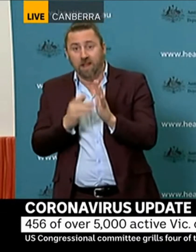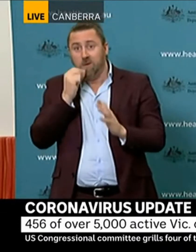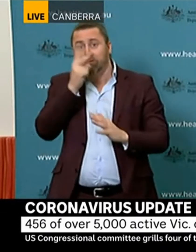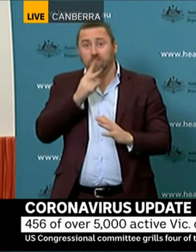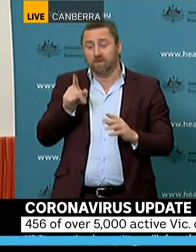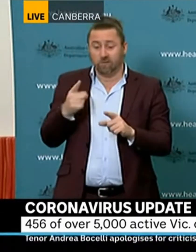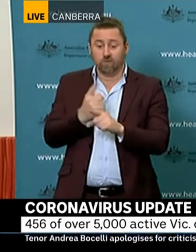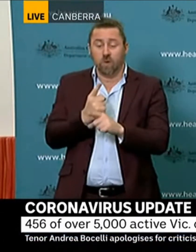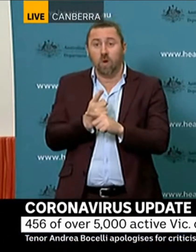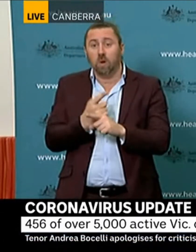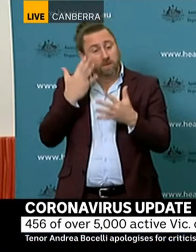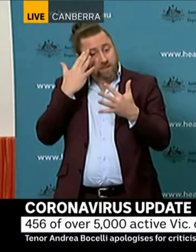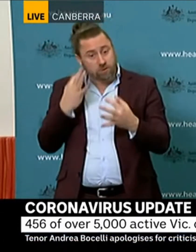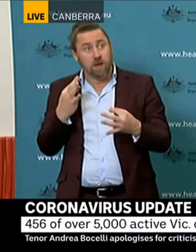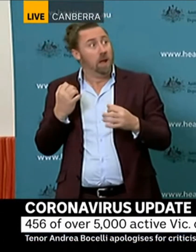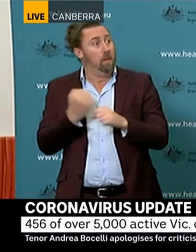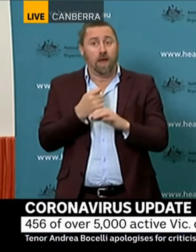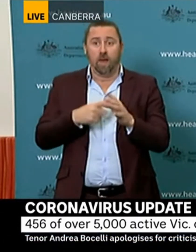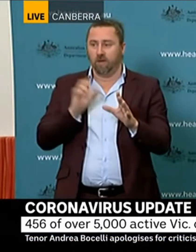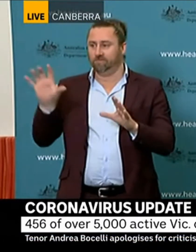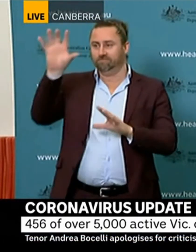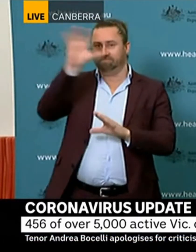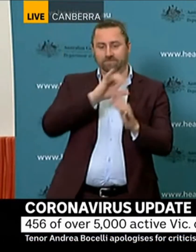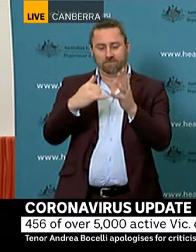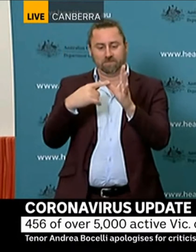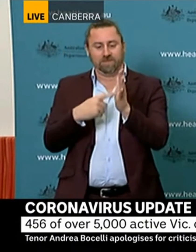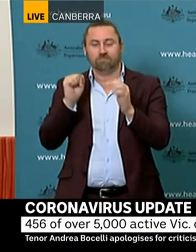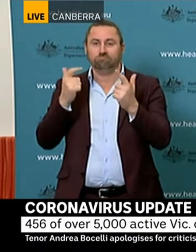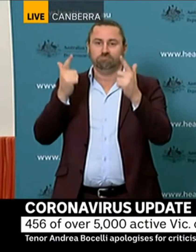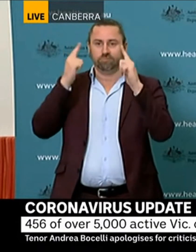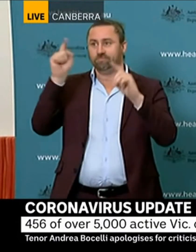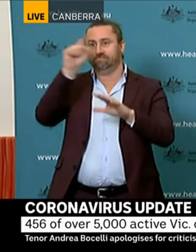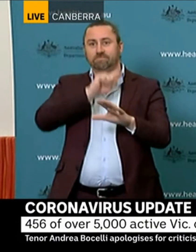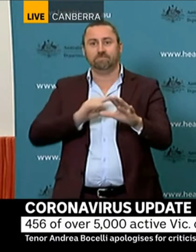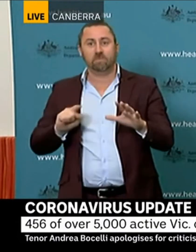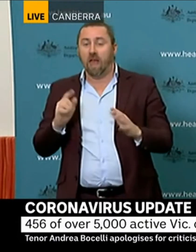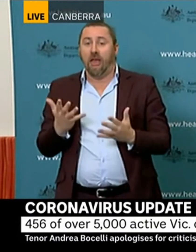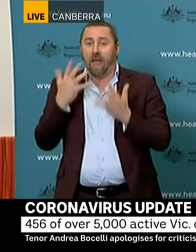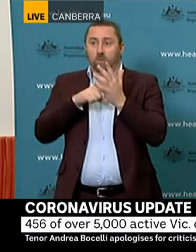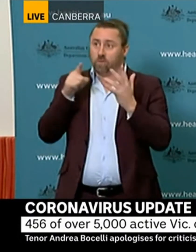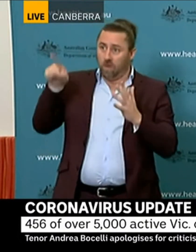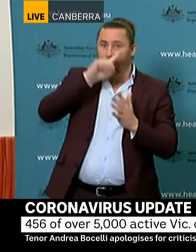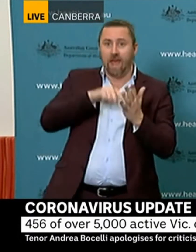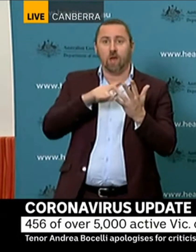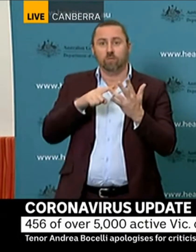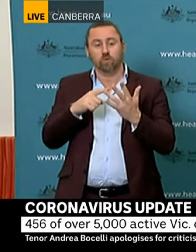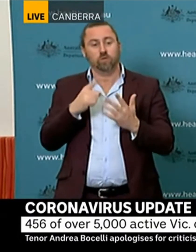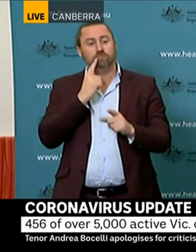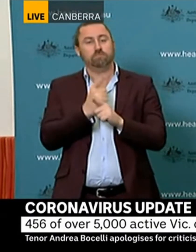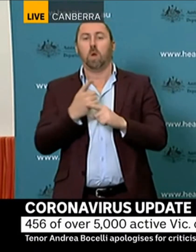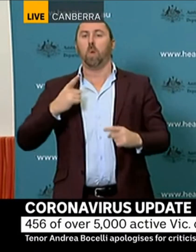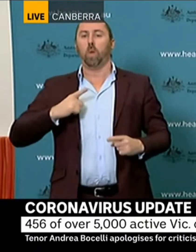reinforced those decisions are a matter for the states, and it's up to them to really justify their